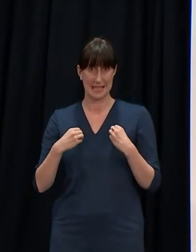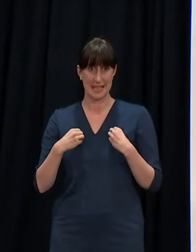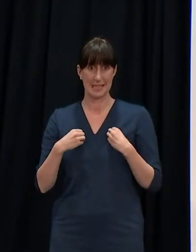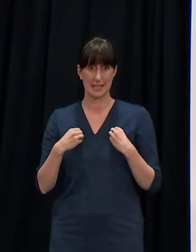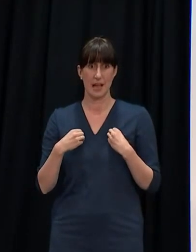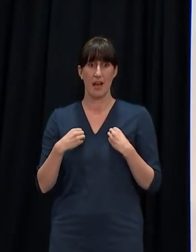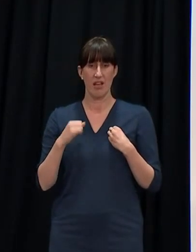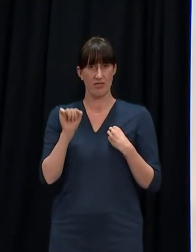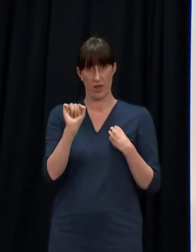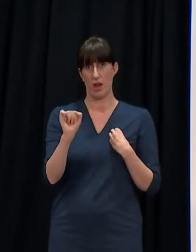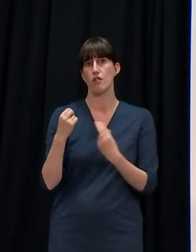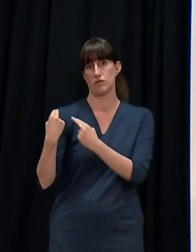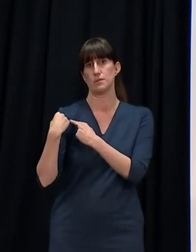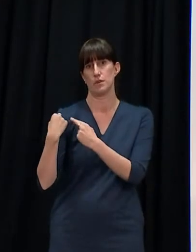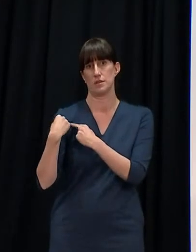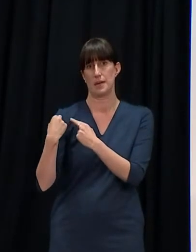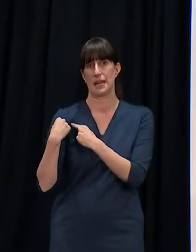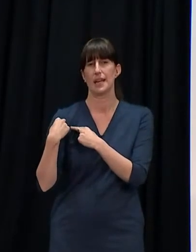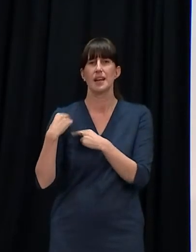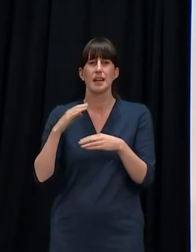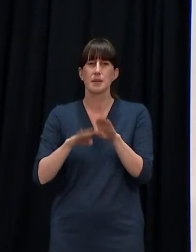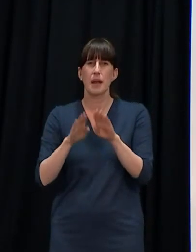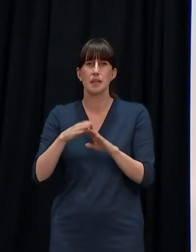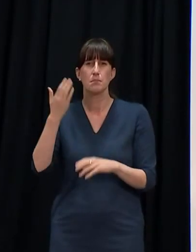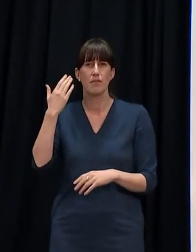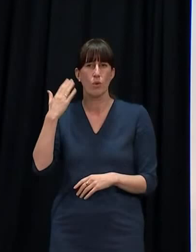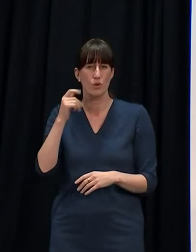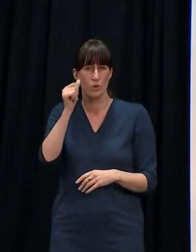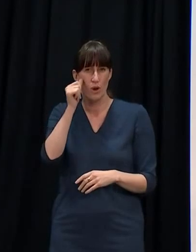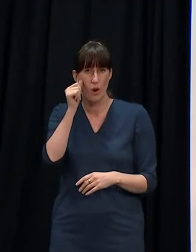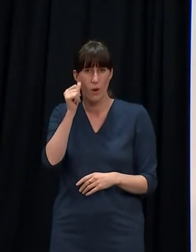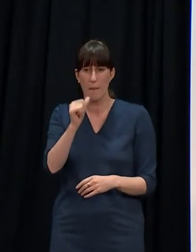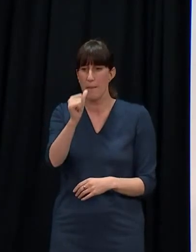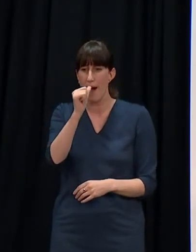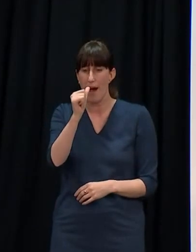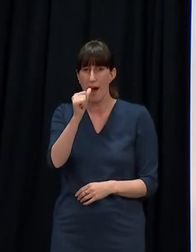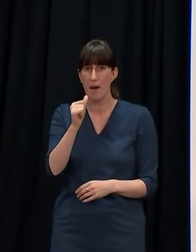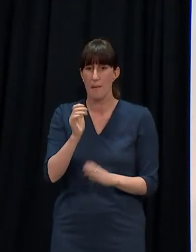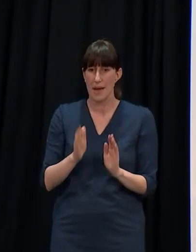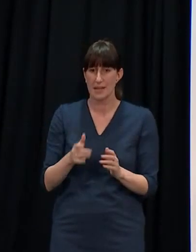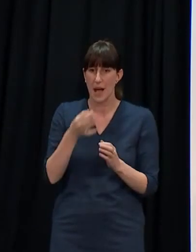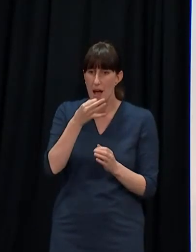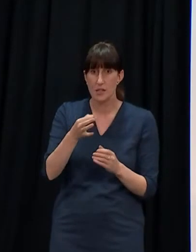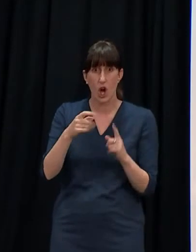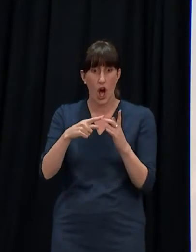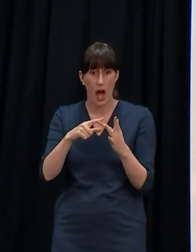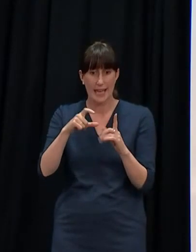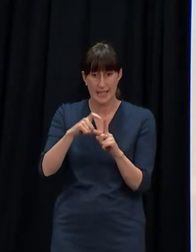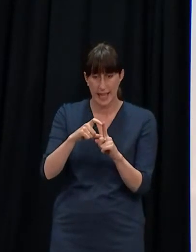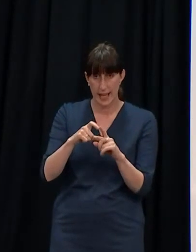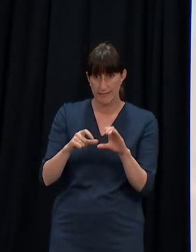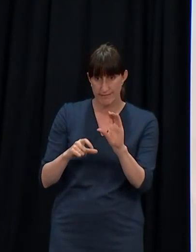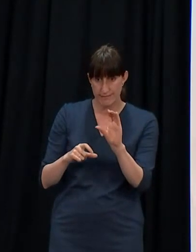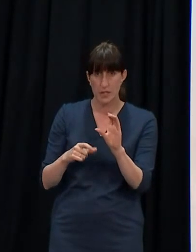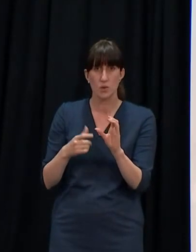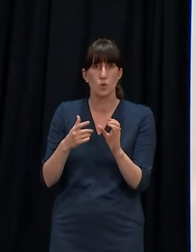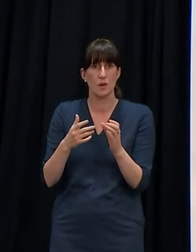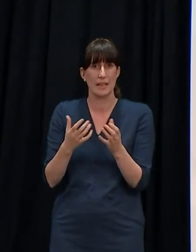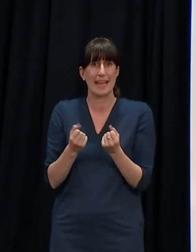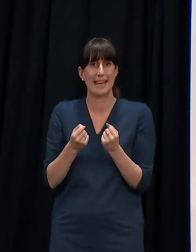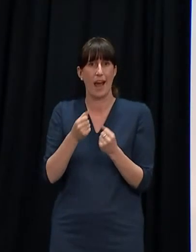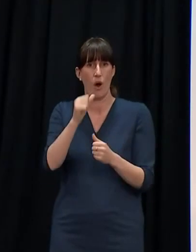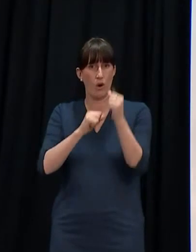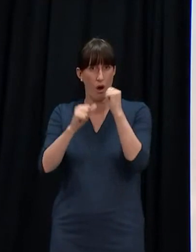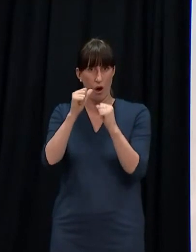alcohol. So please make it as easy as possible for them when you're scanning in or signing in when you visit their